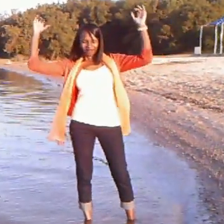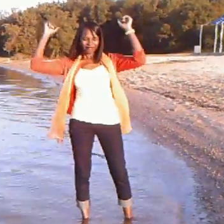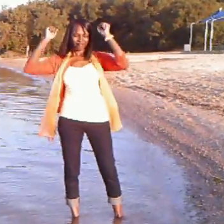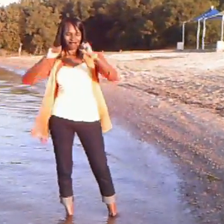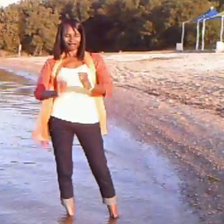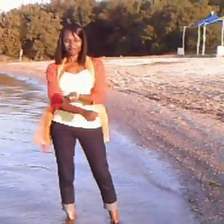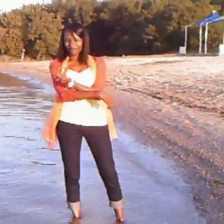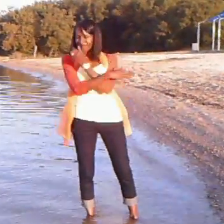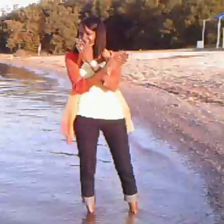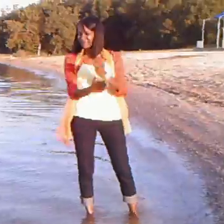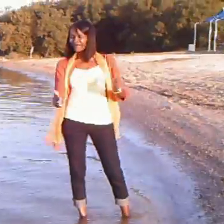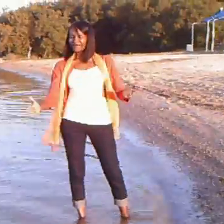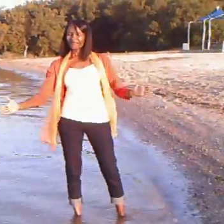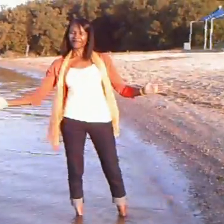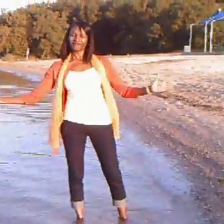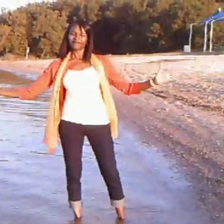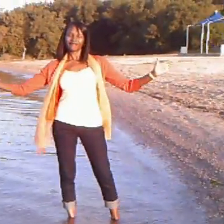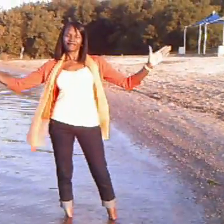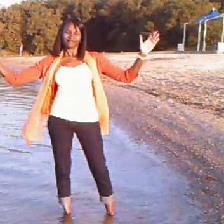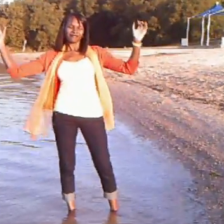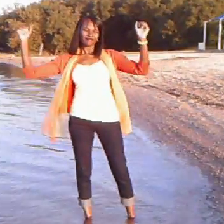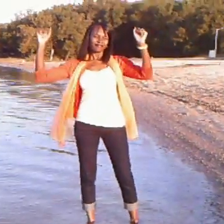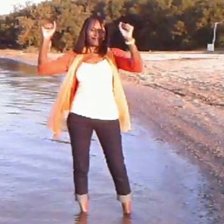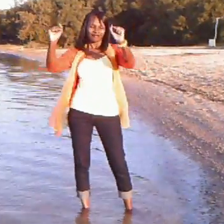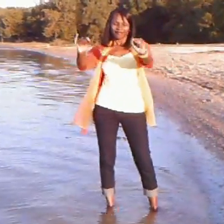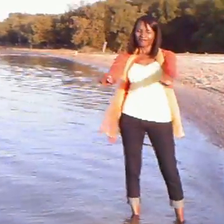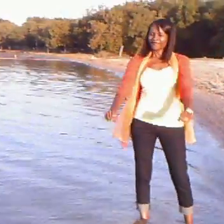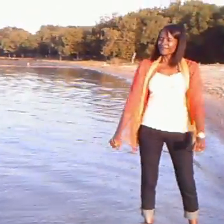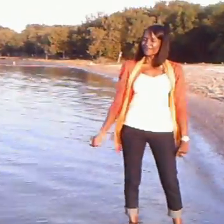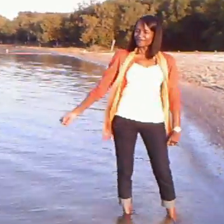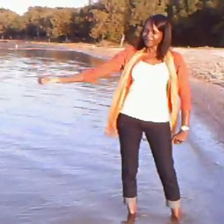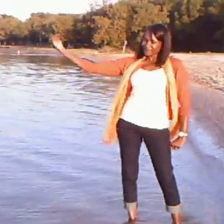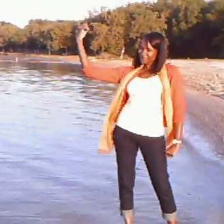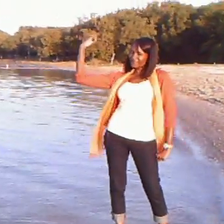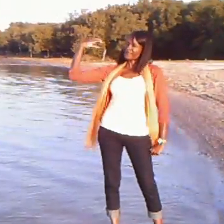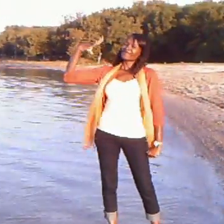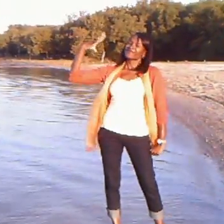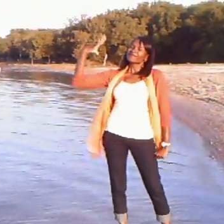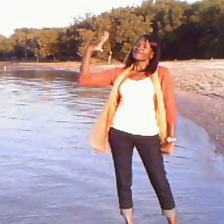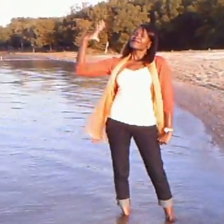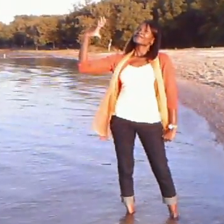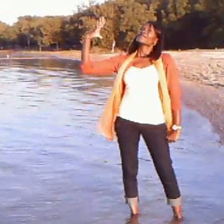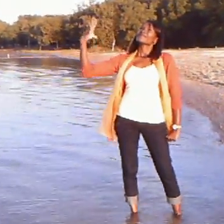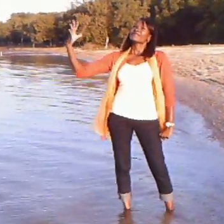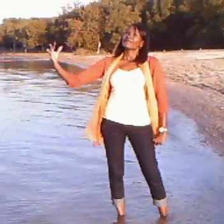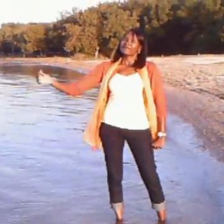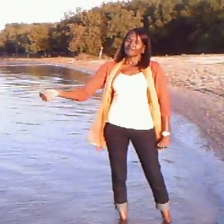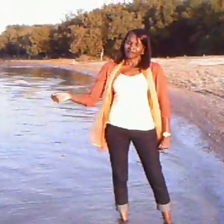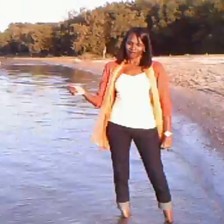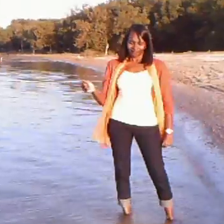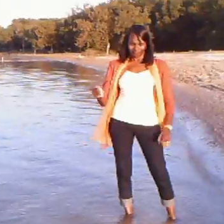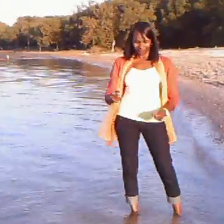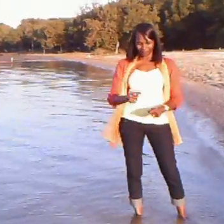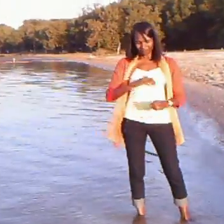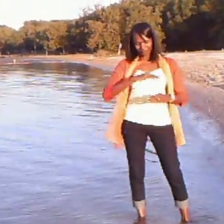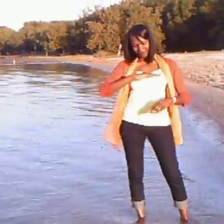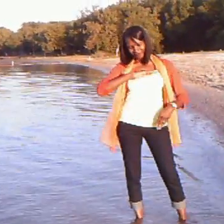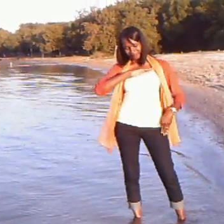Under the light Welcome to this place I'll